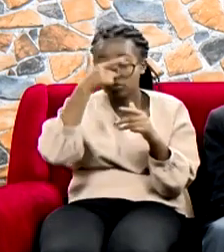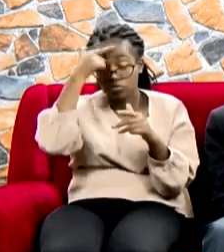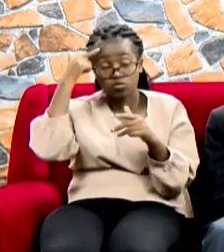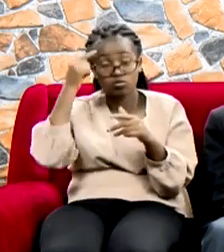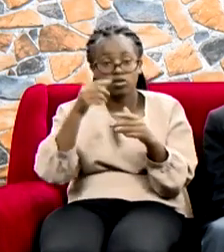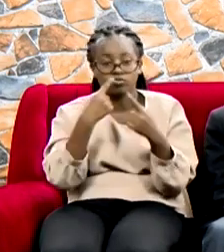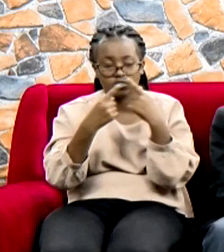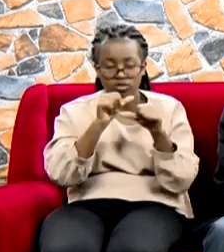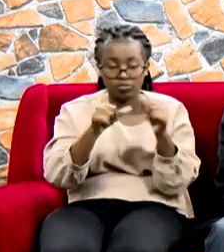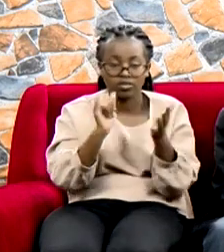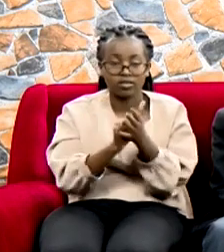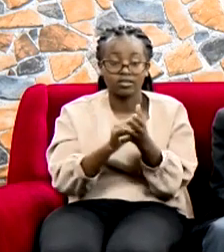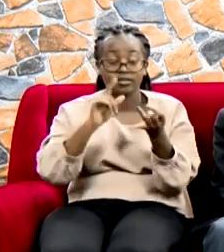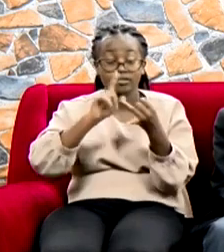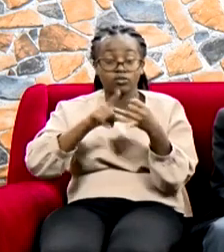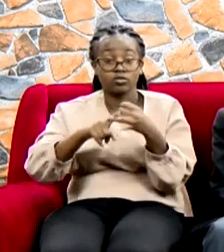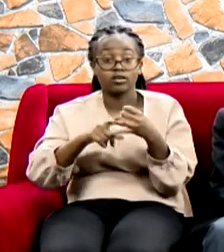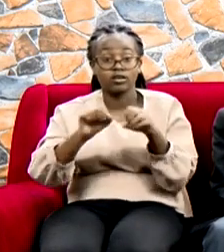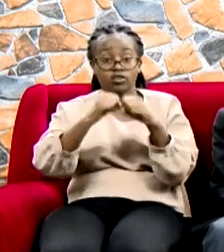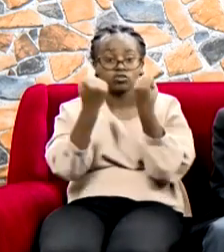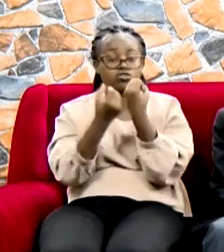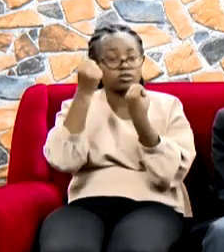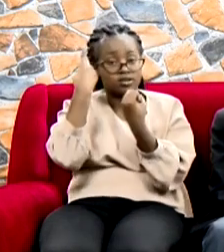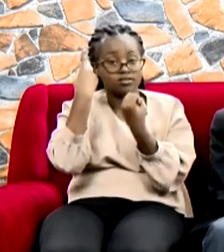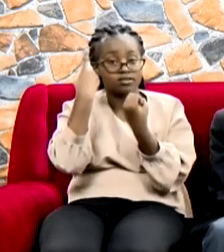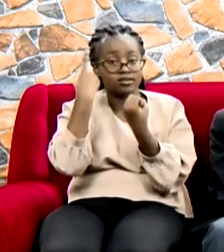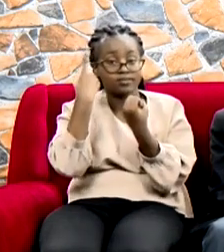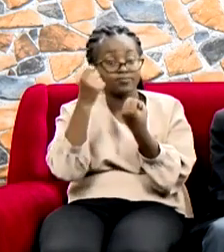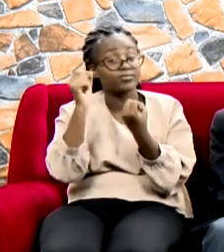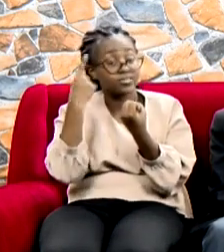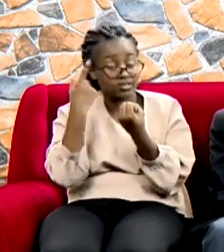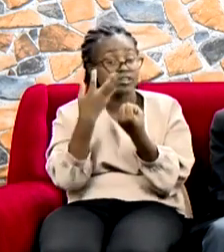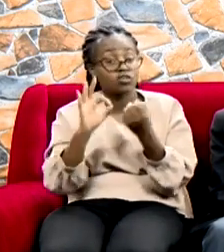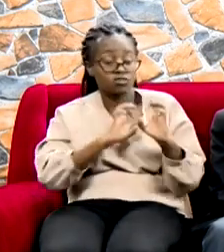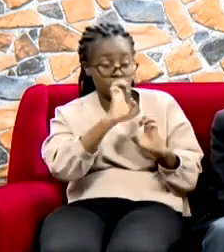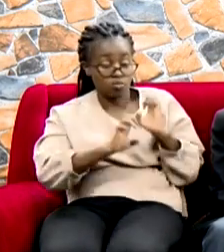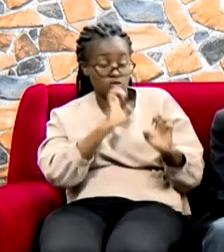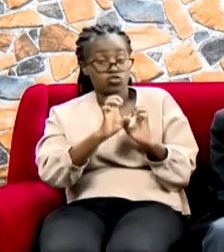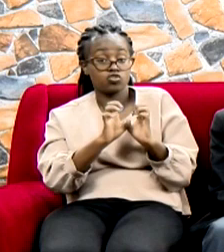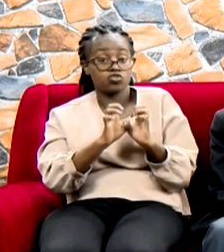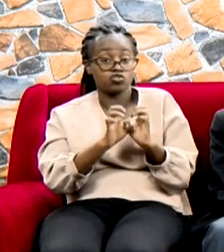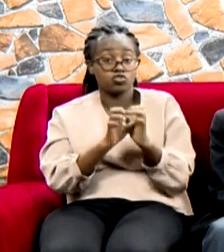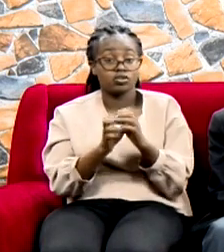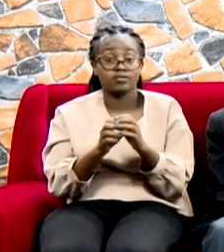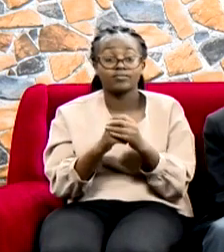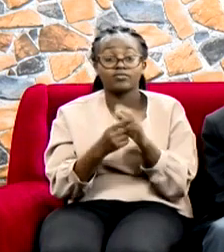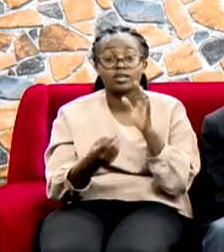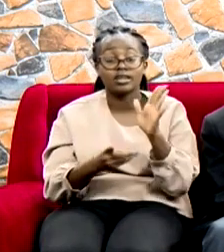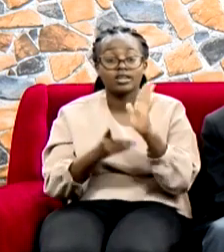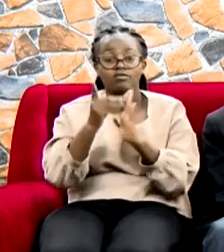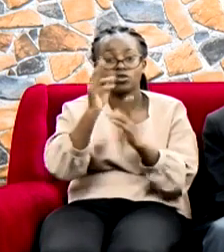gone through that. Yes, we have. So the second area is social understanding. So understanding of emotions, expressing their own emotions,